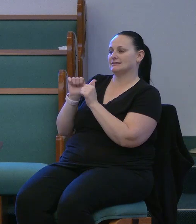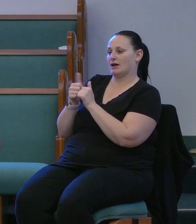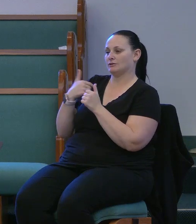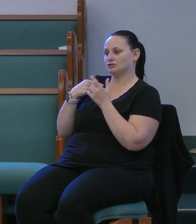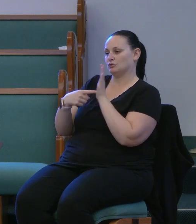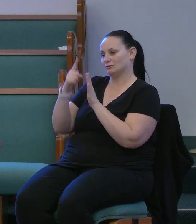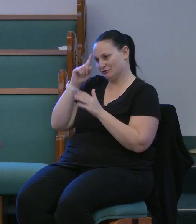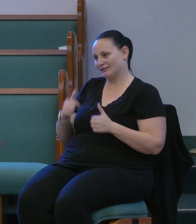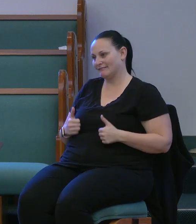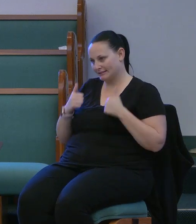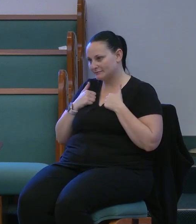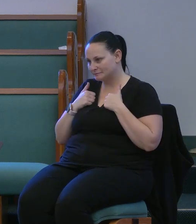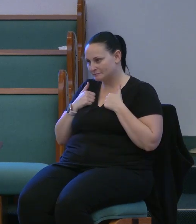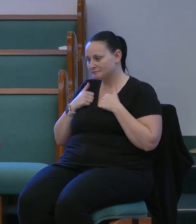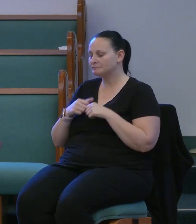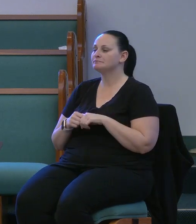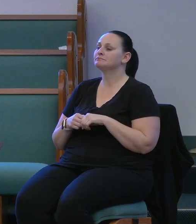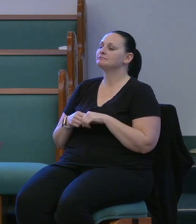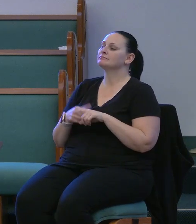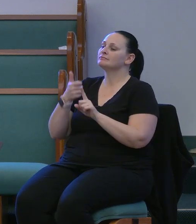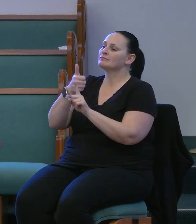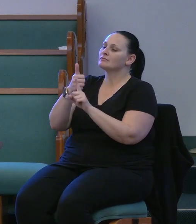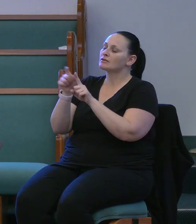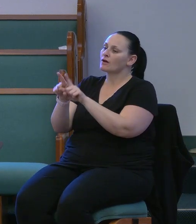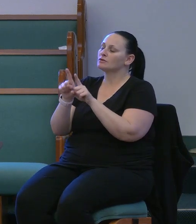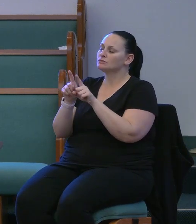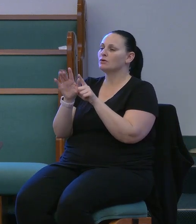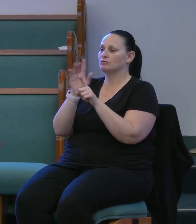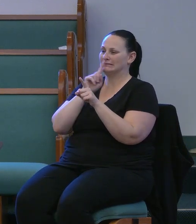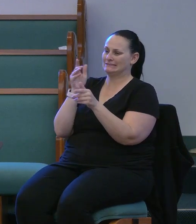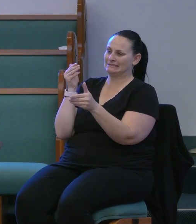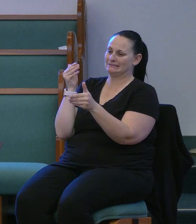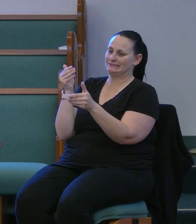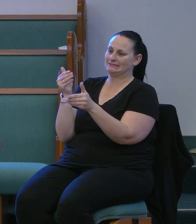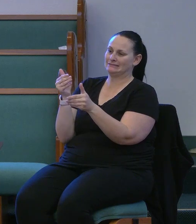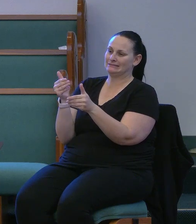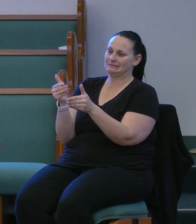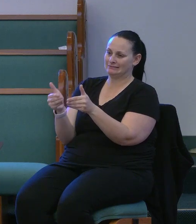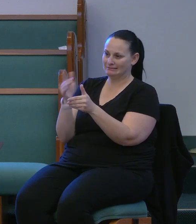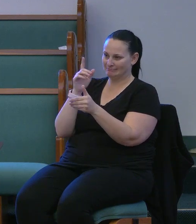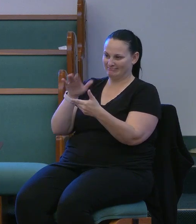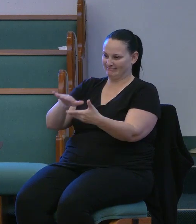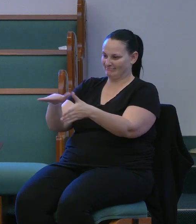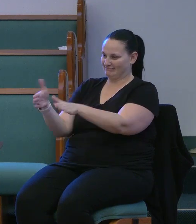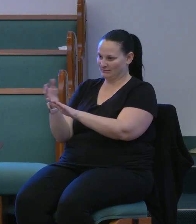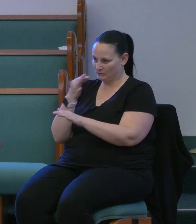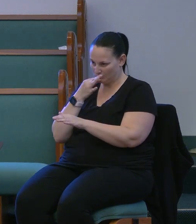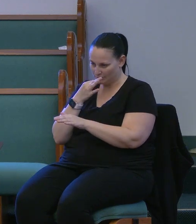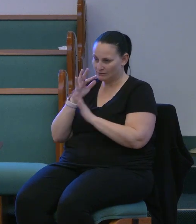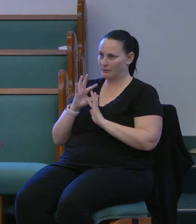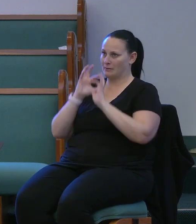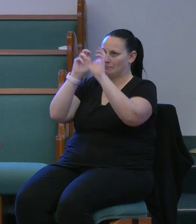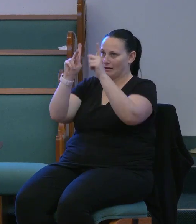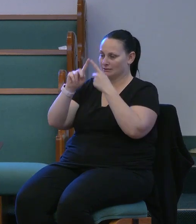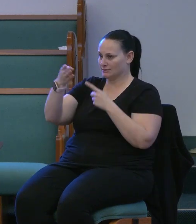for living. He is also coming close to the end of his days. He's returning to